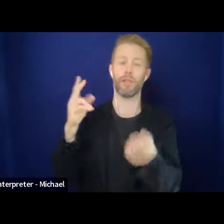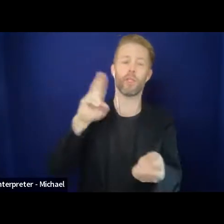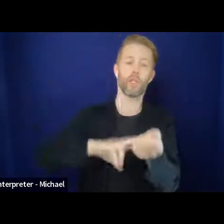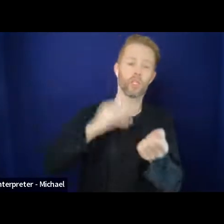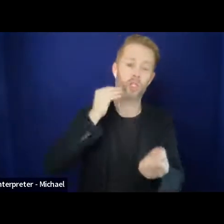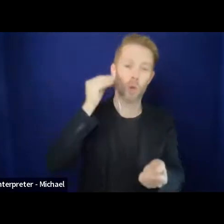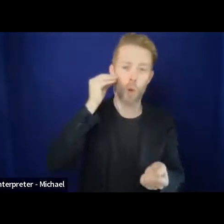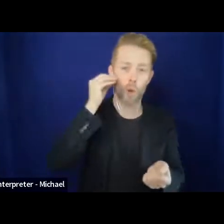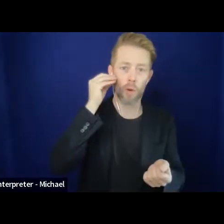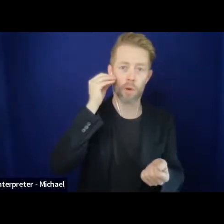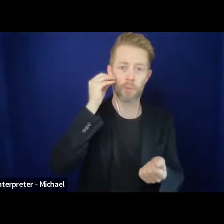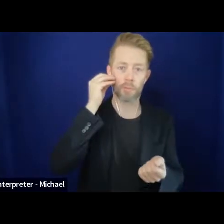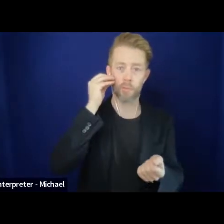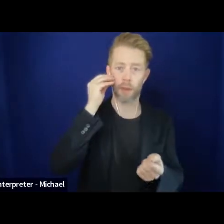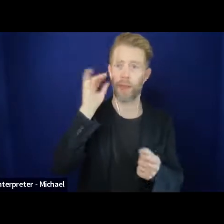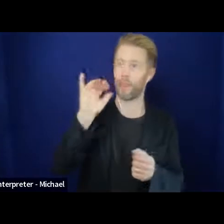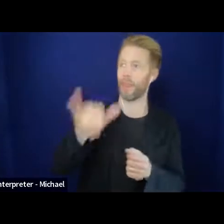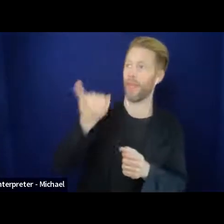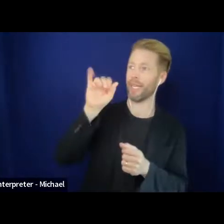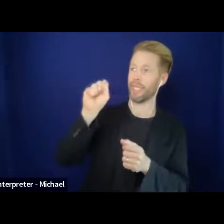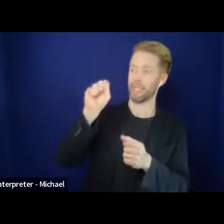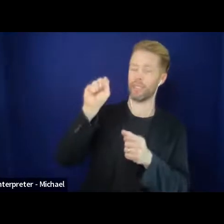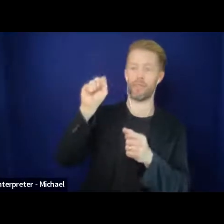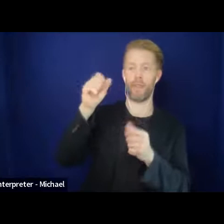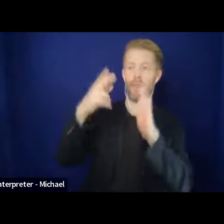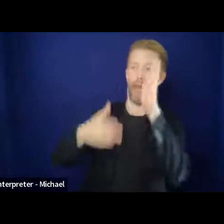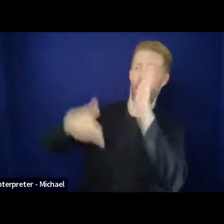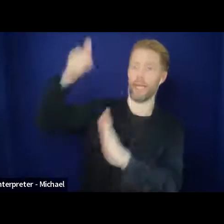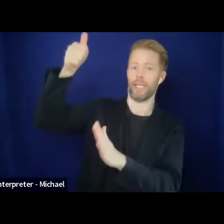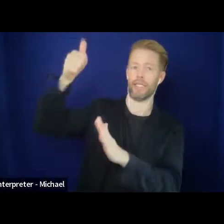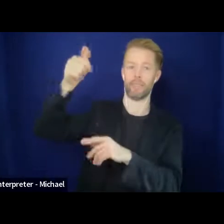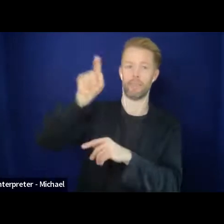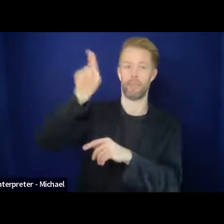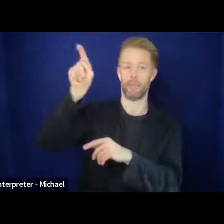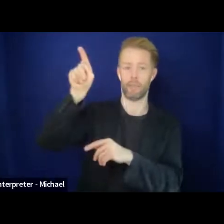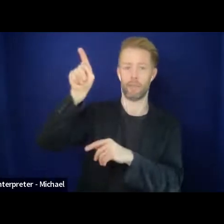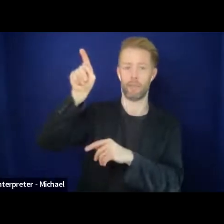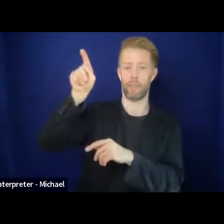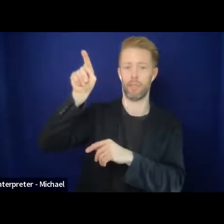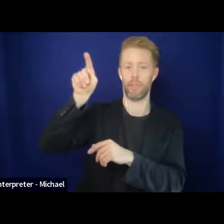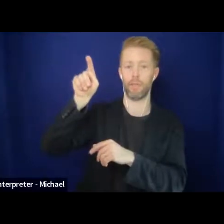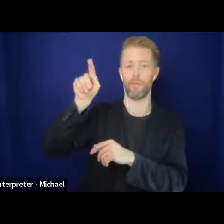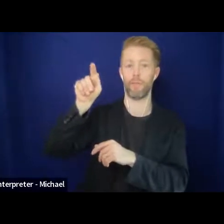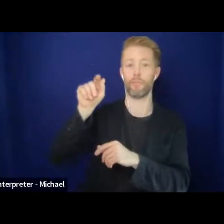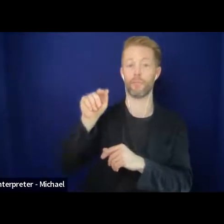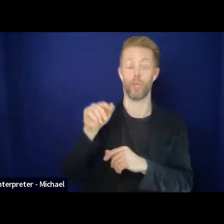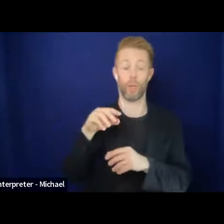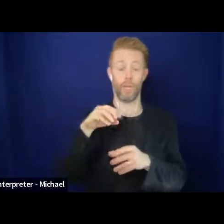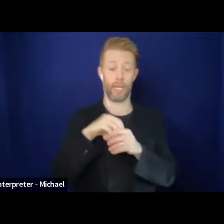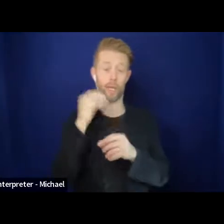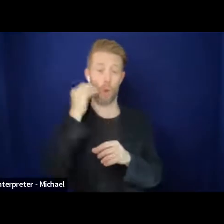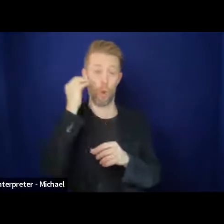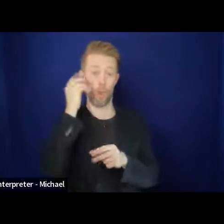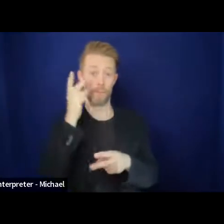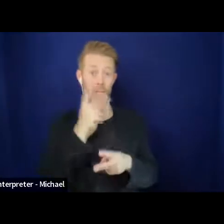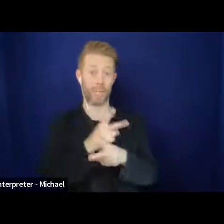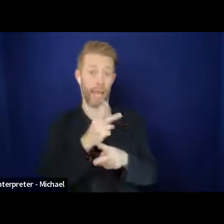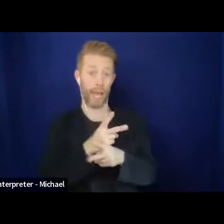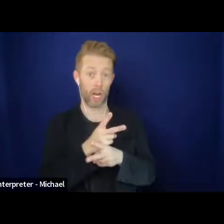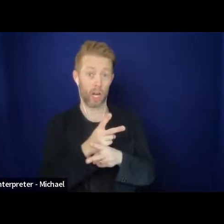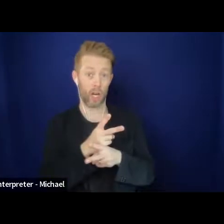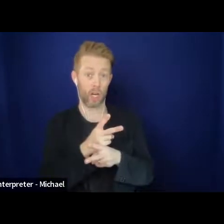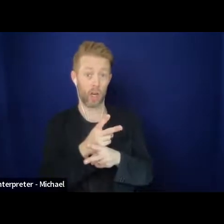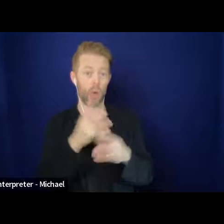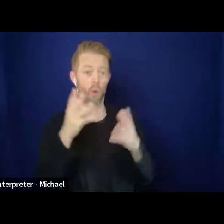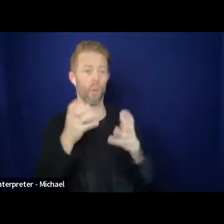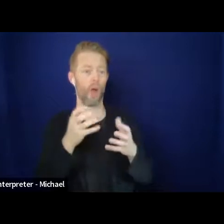setting. And that the standard of care they're trying to get you, that you're trying to achieve in your in-home care, is a standard that